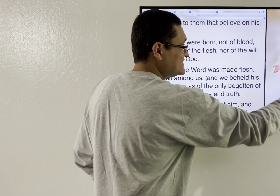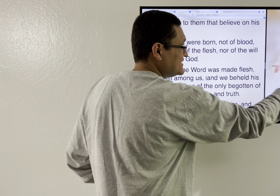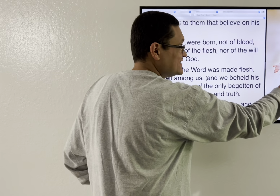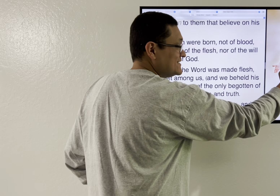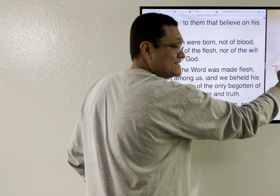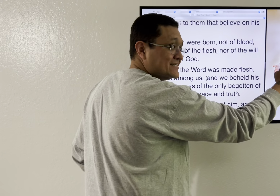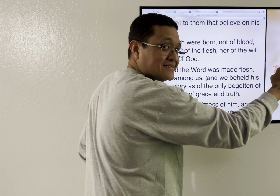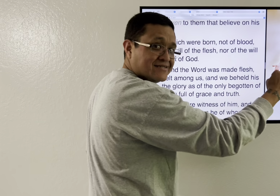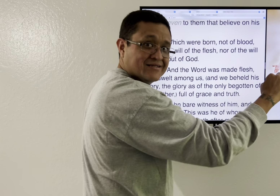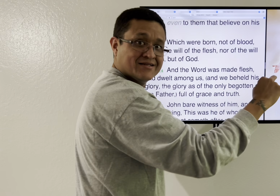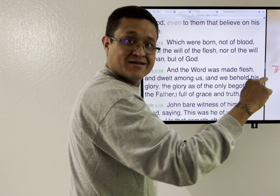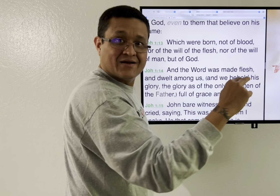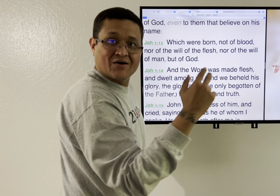Where you can see Him.